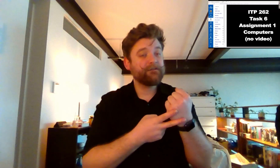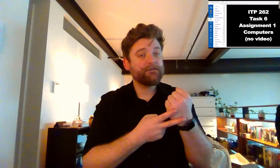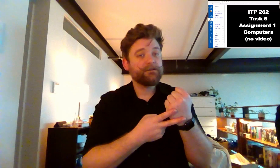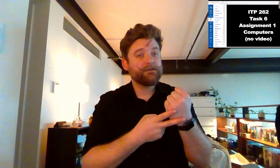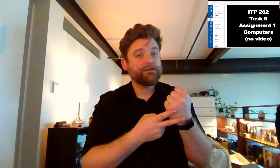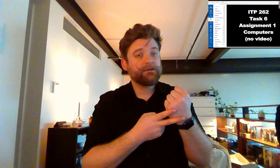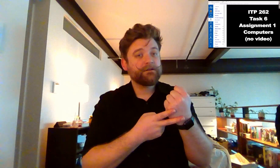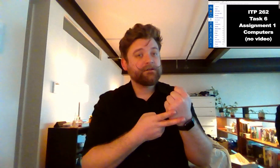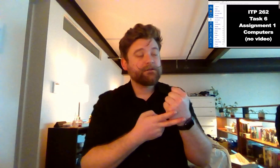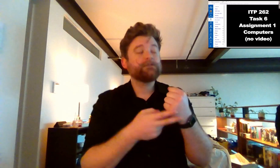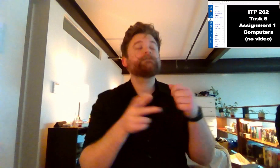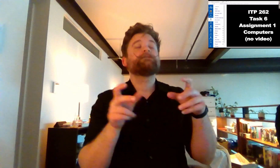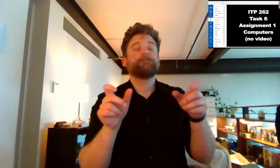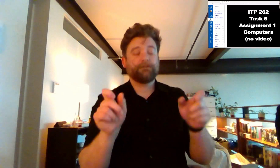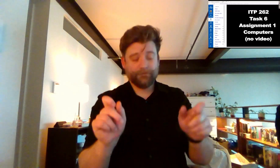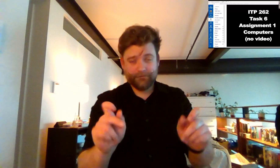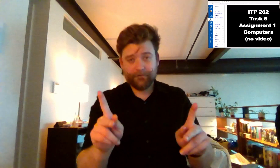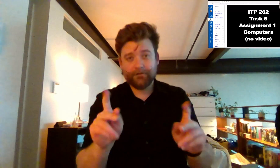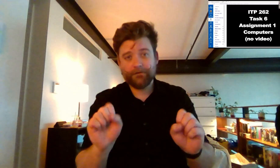Okay, so